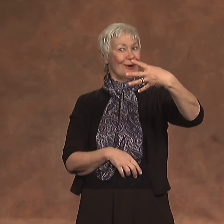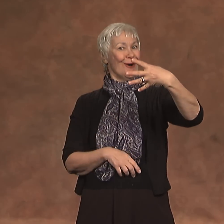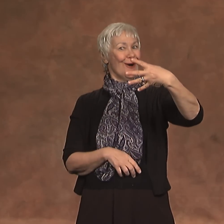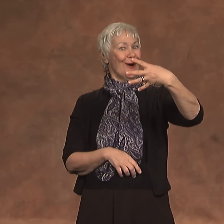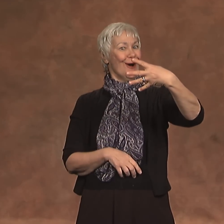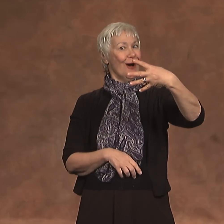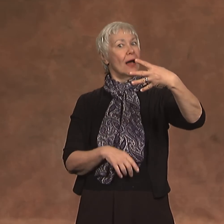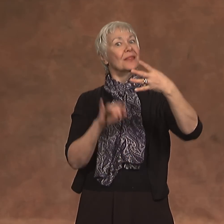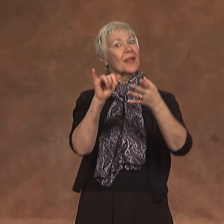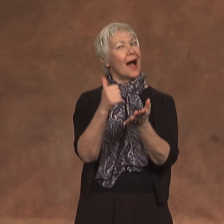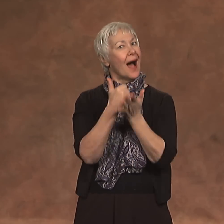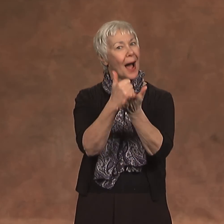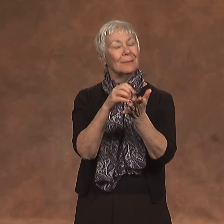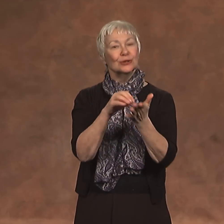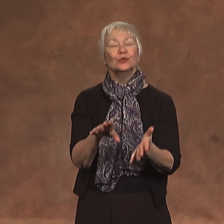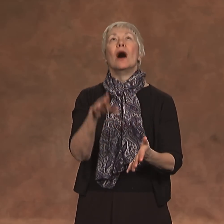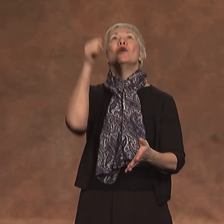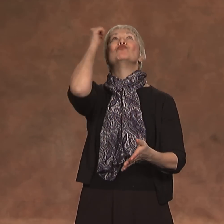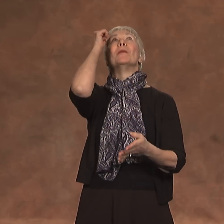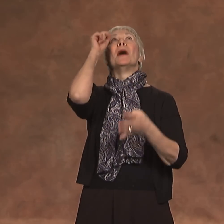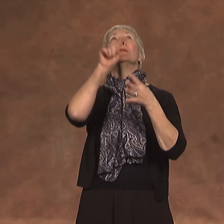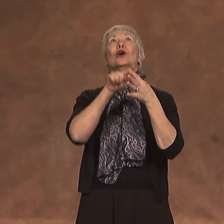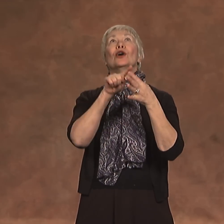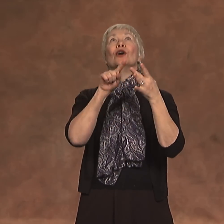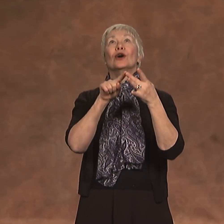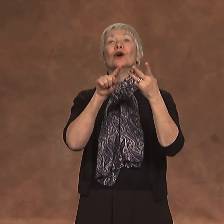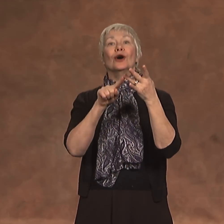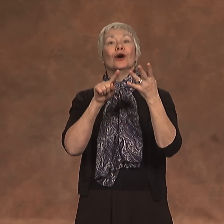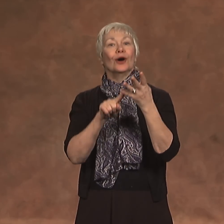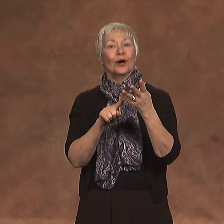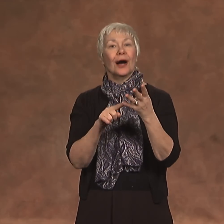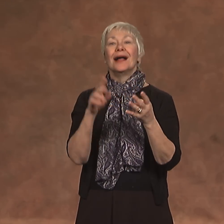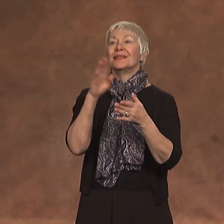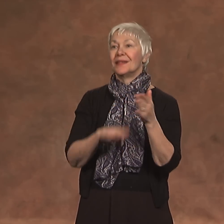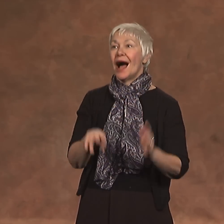You then create a visual method to identify the names of the four rivers,